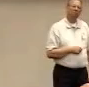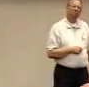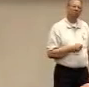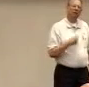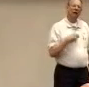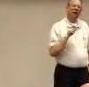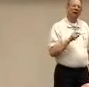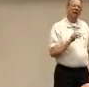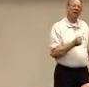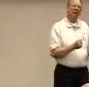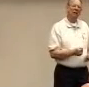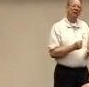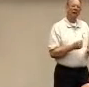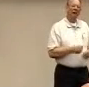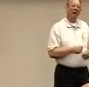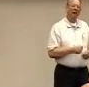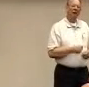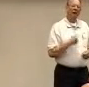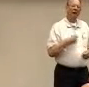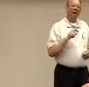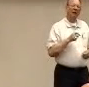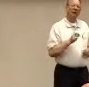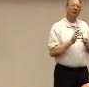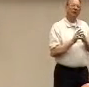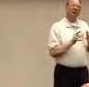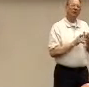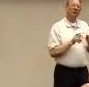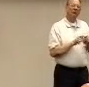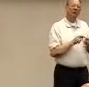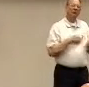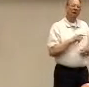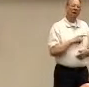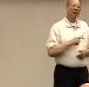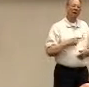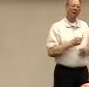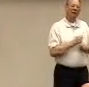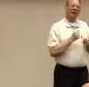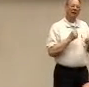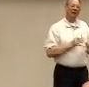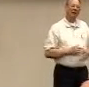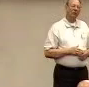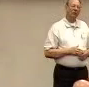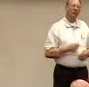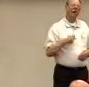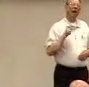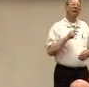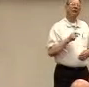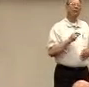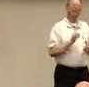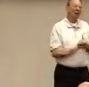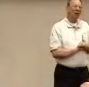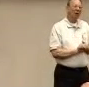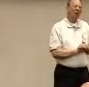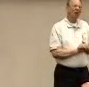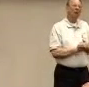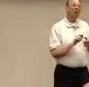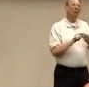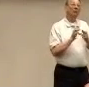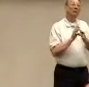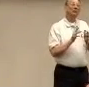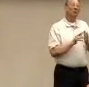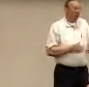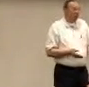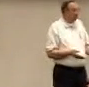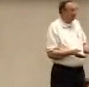Justin, I need to be baptized. I need Jesus as my Lord and my Savior. I need to be